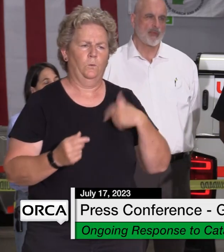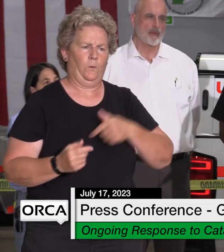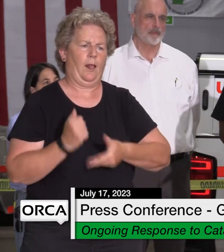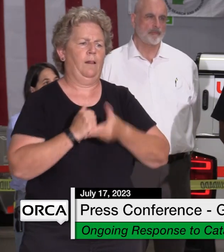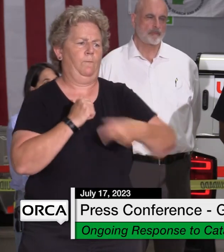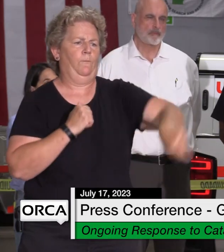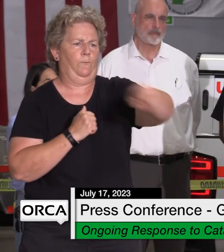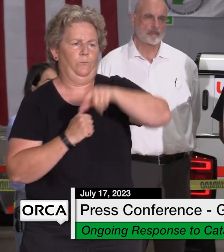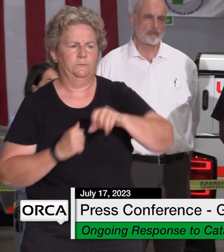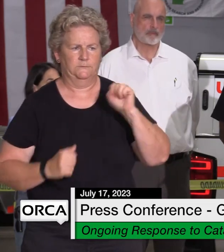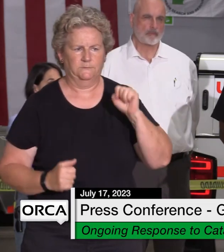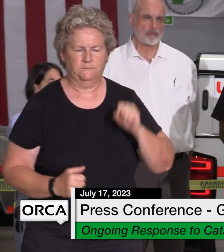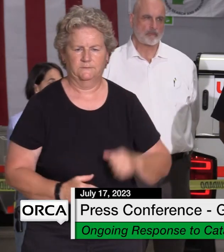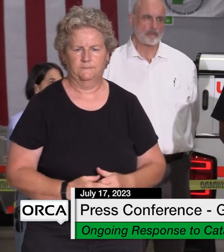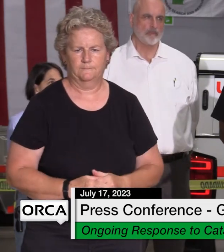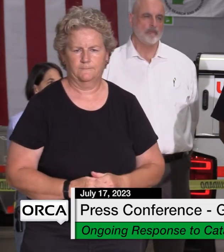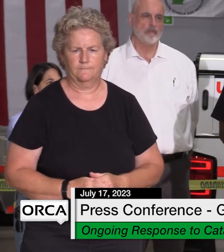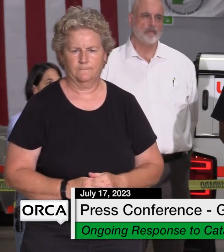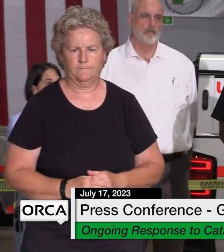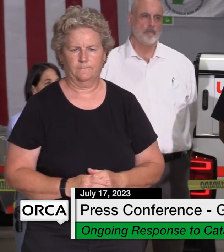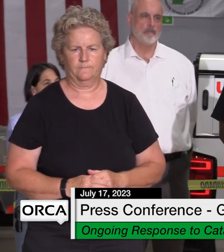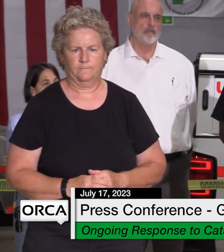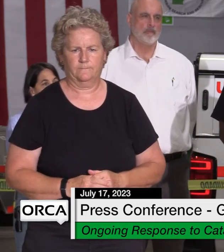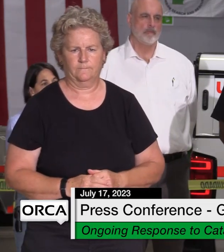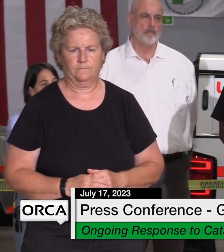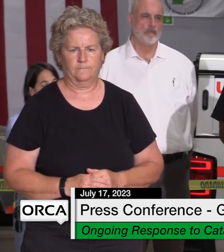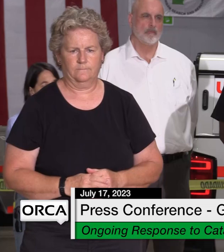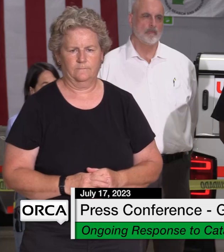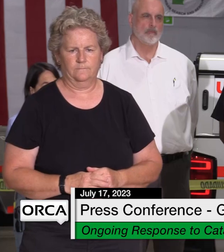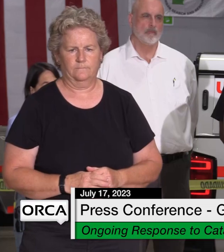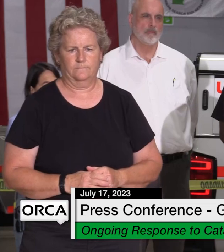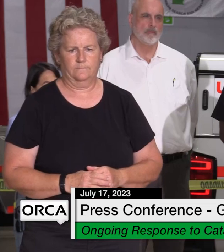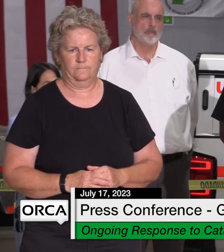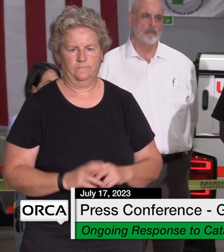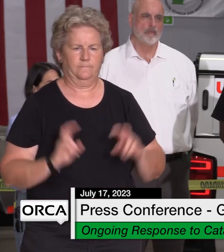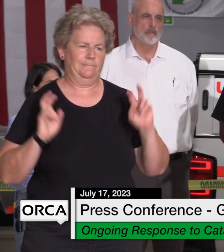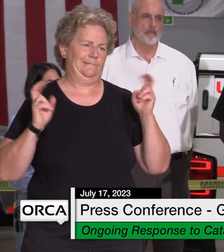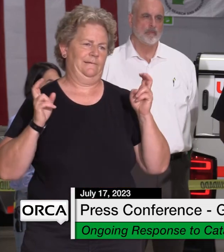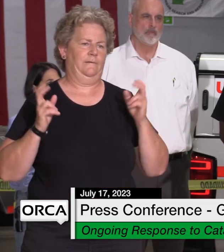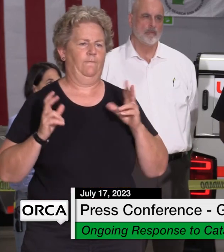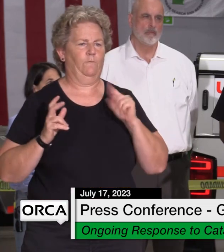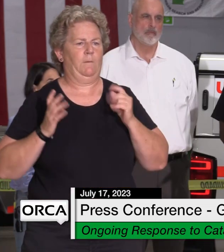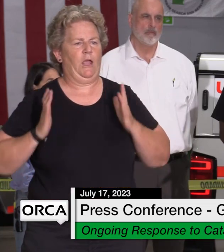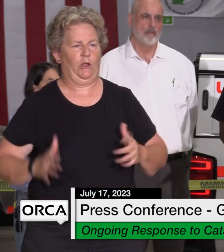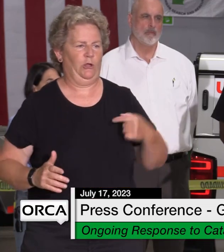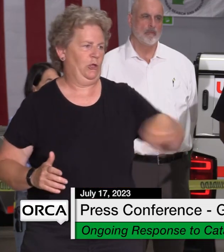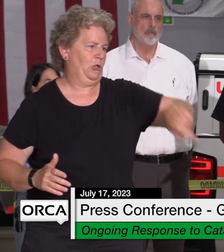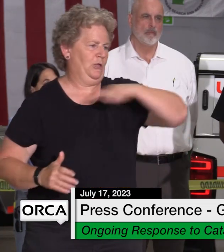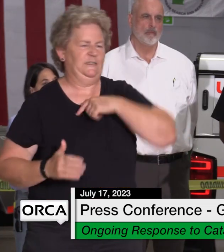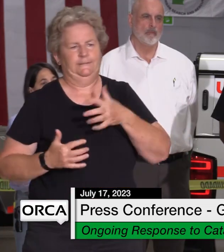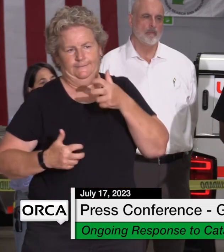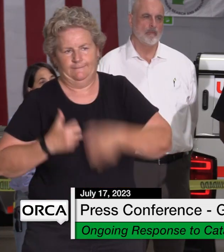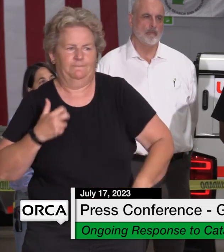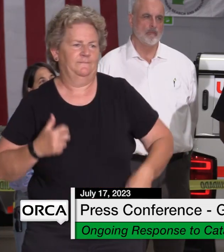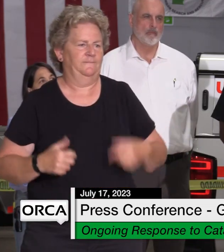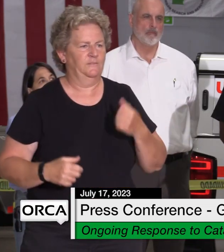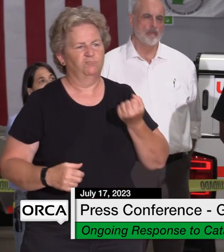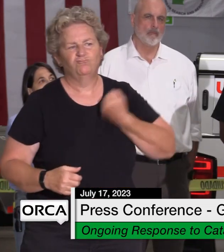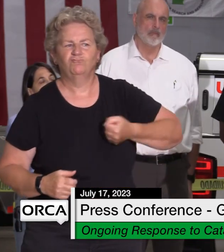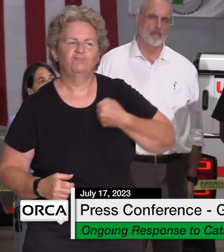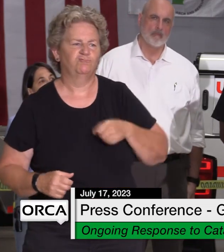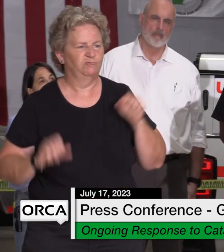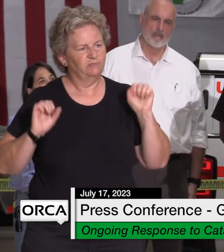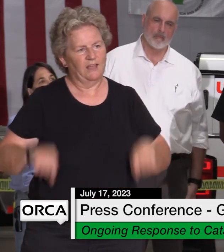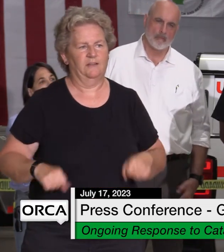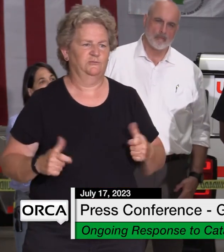too. With that, it's my sincere honor to turn it over to Secretary Buttigieg